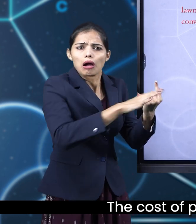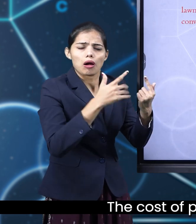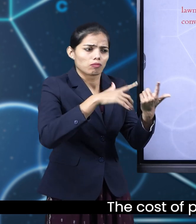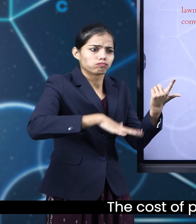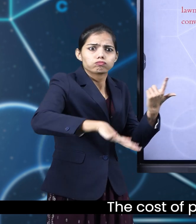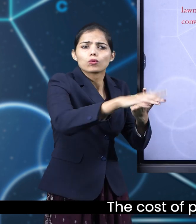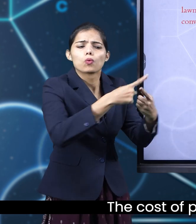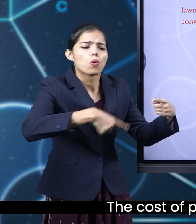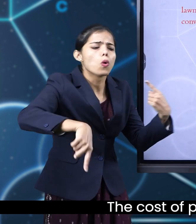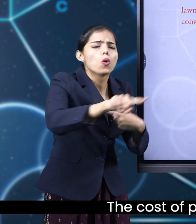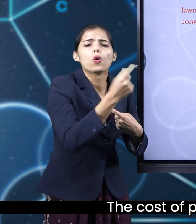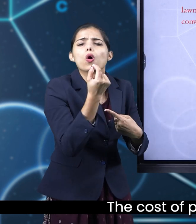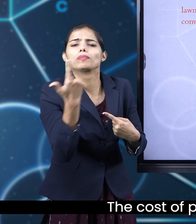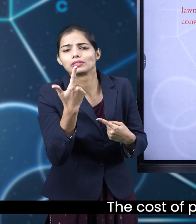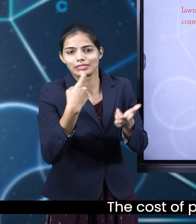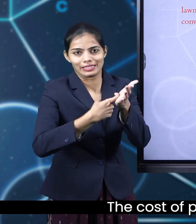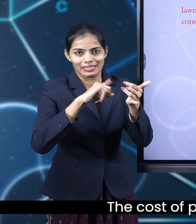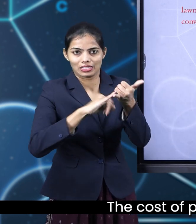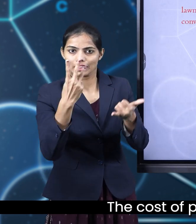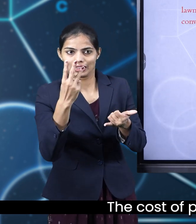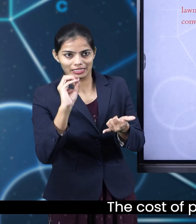grass lawn is rupees 30 per meter square.